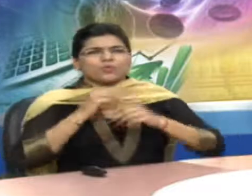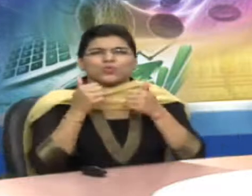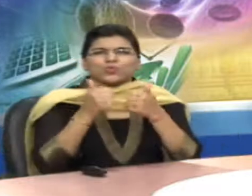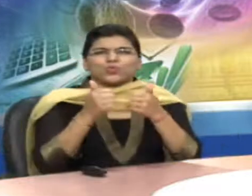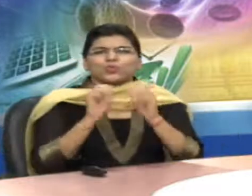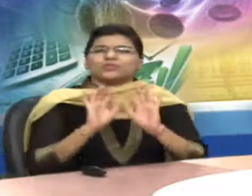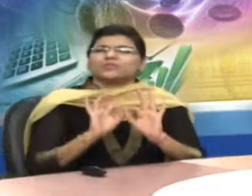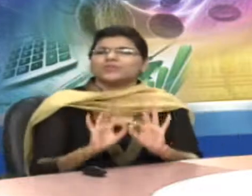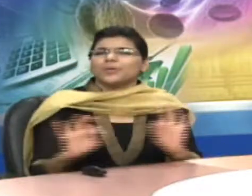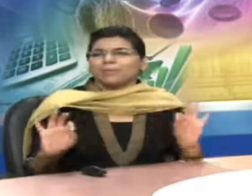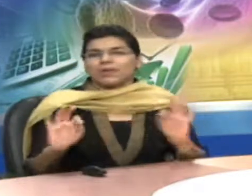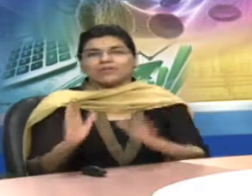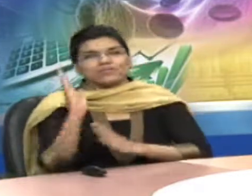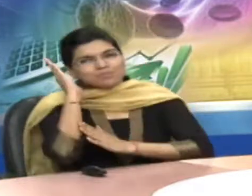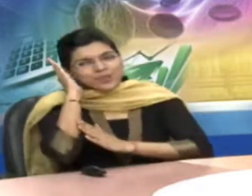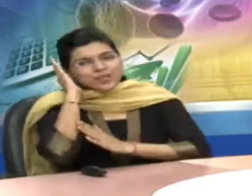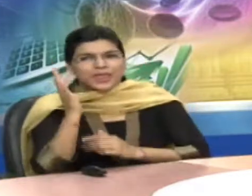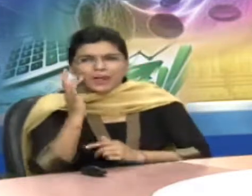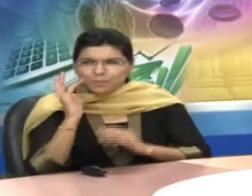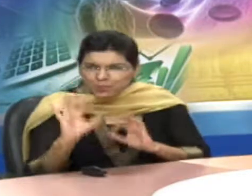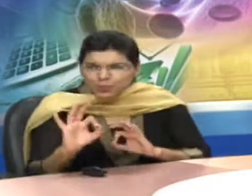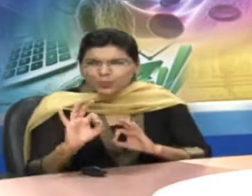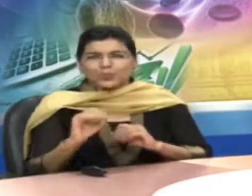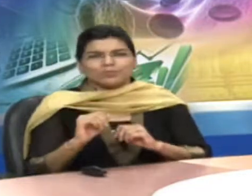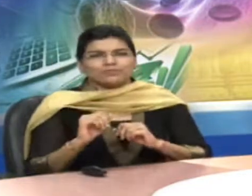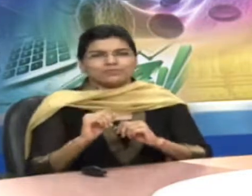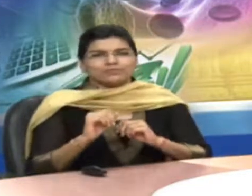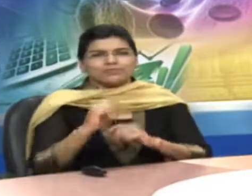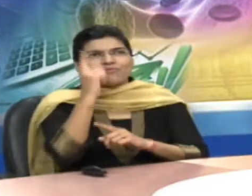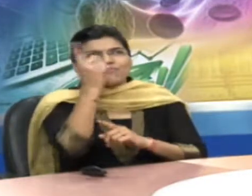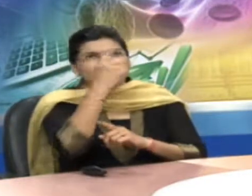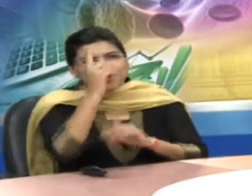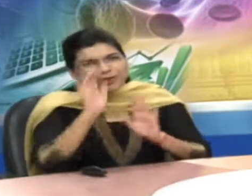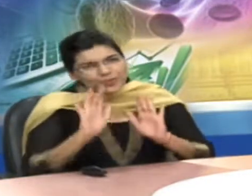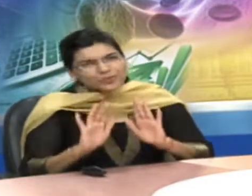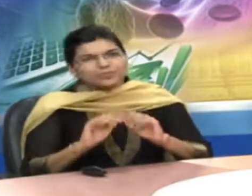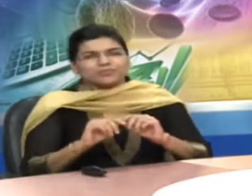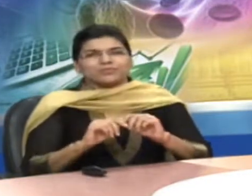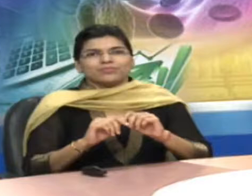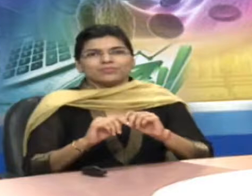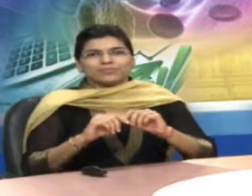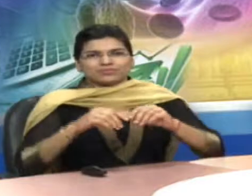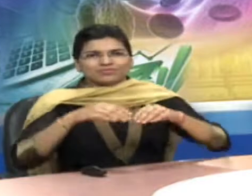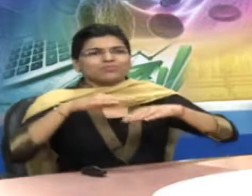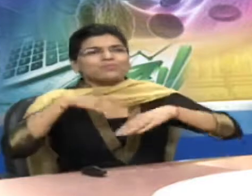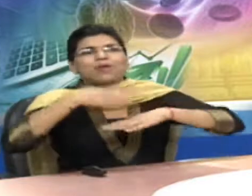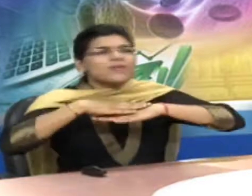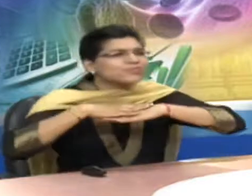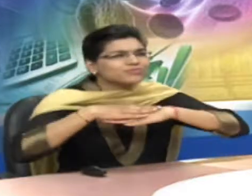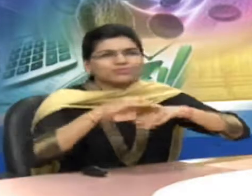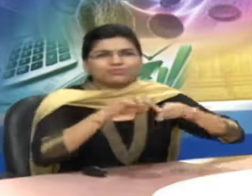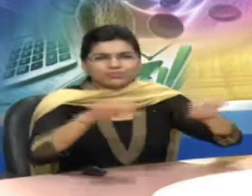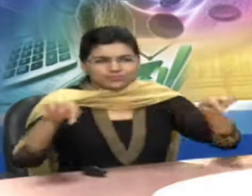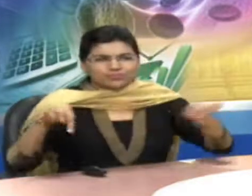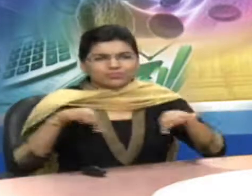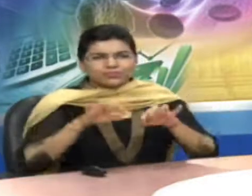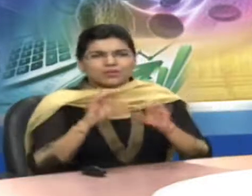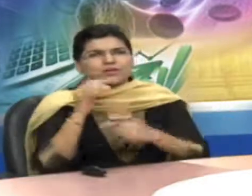the couple declined, the young man pressed on. "Don't worry about me.